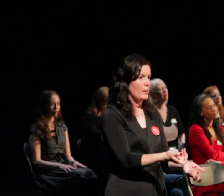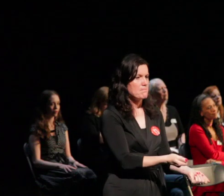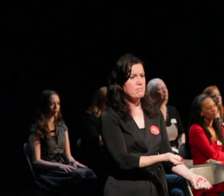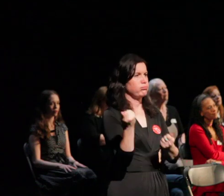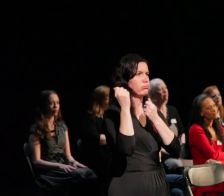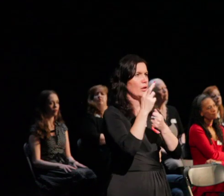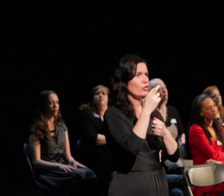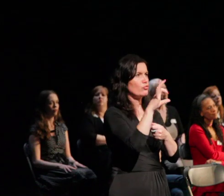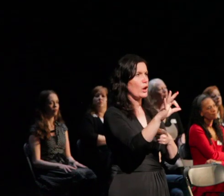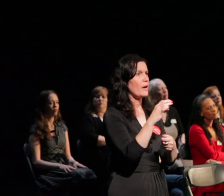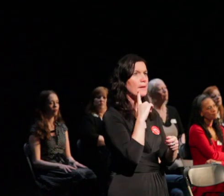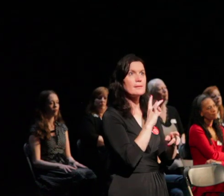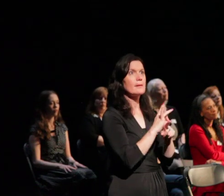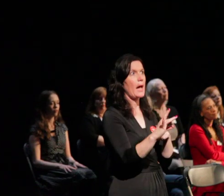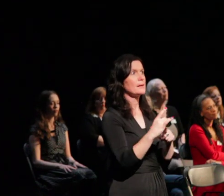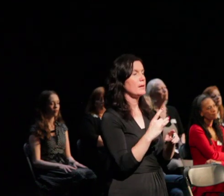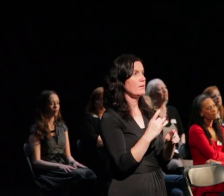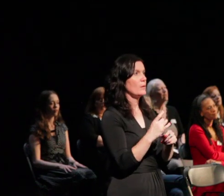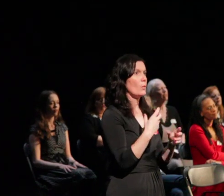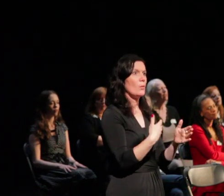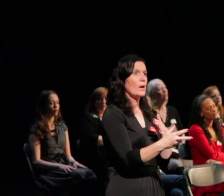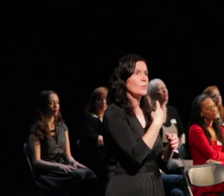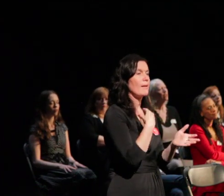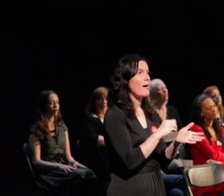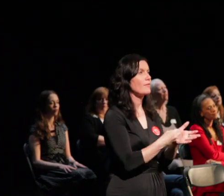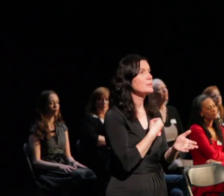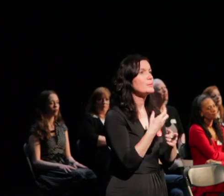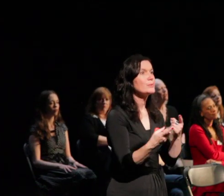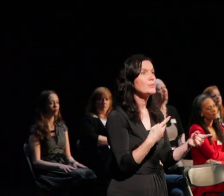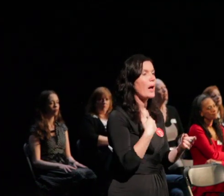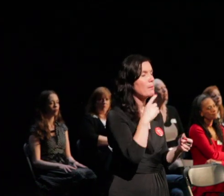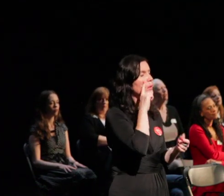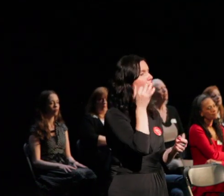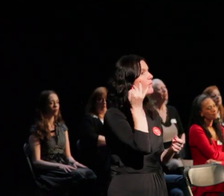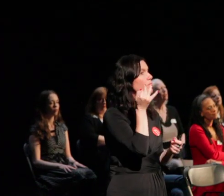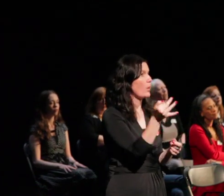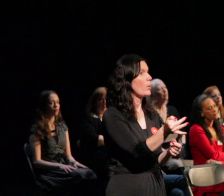the nature of what we do. And I'm looking forward to